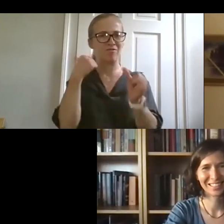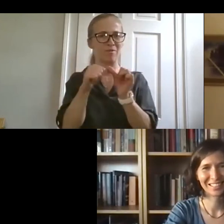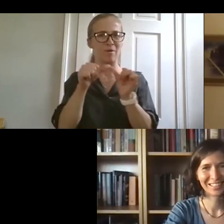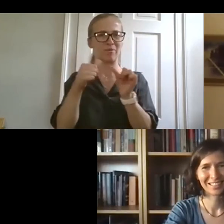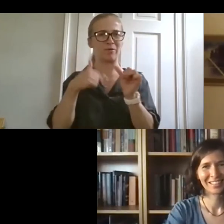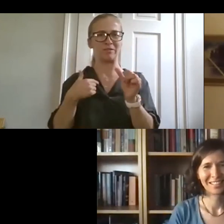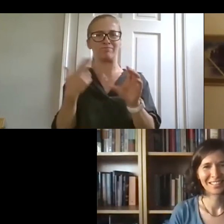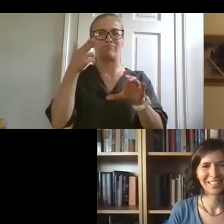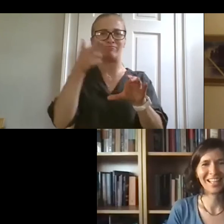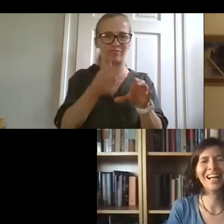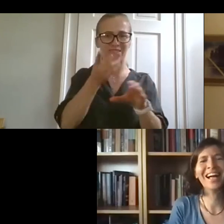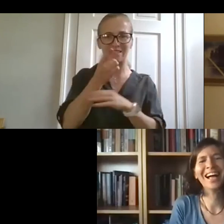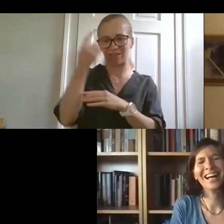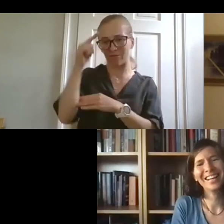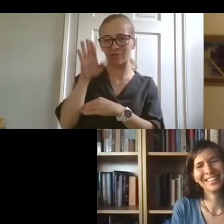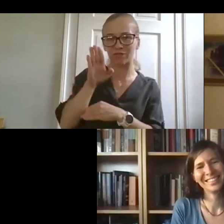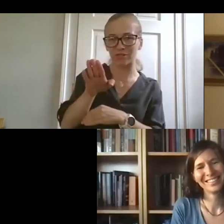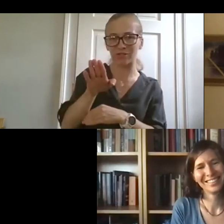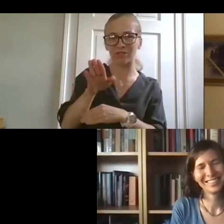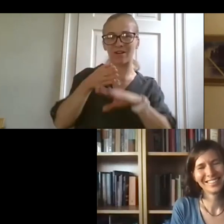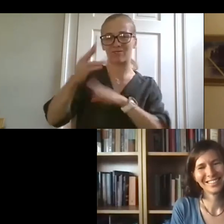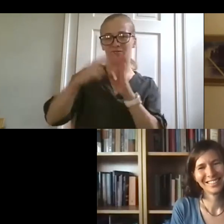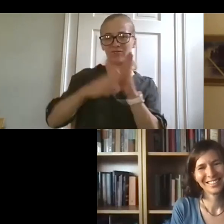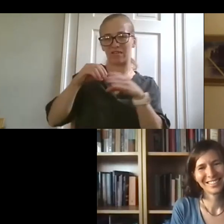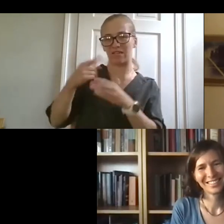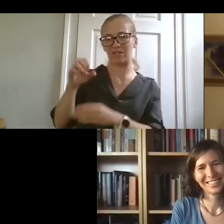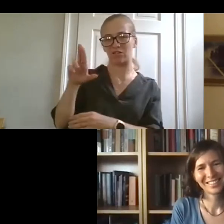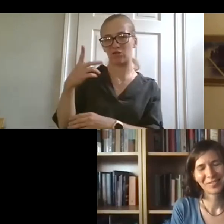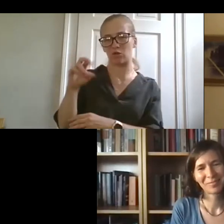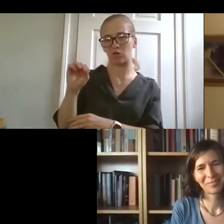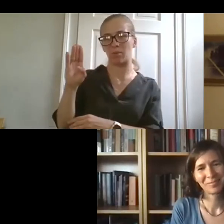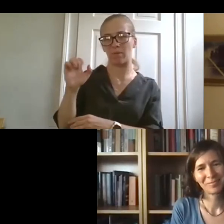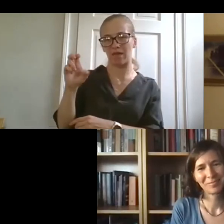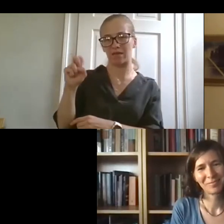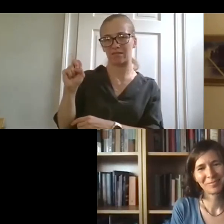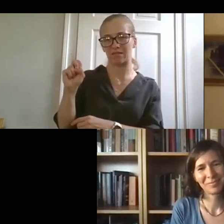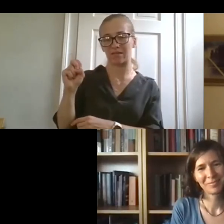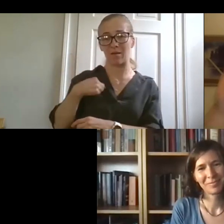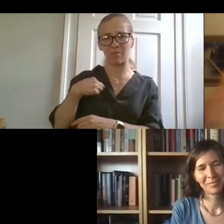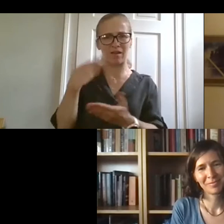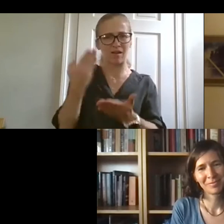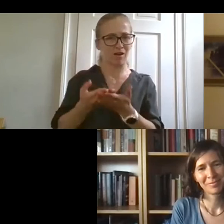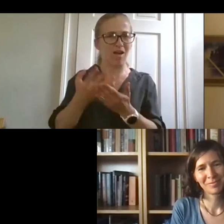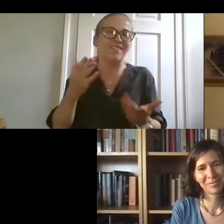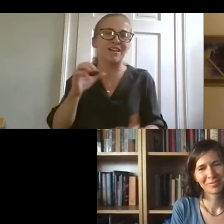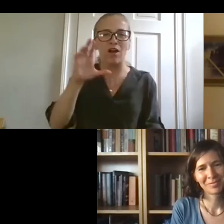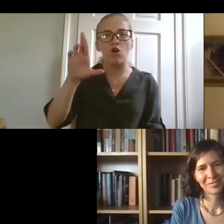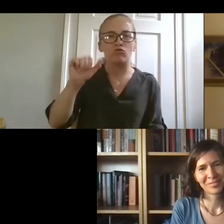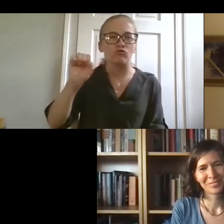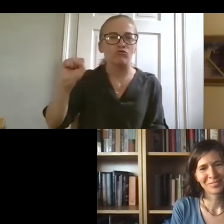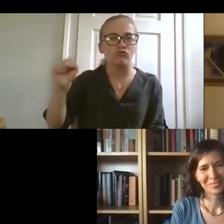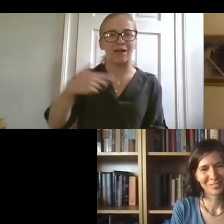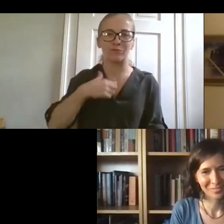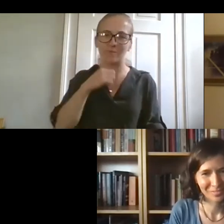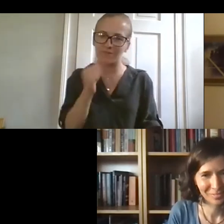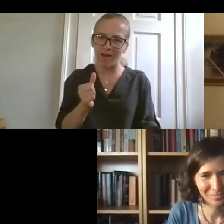her honor after a reading she did at George Mason one year. And the reason I crashed that dinner, I mean, I didn't crash it, right? I just